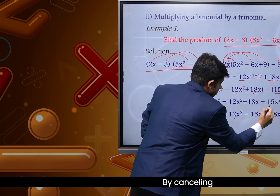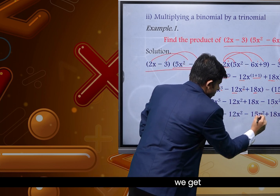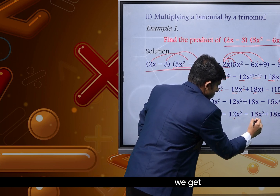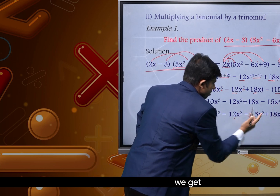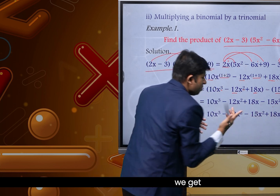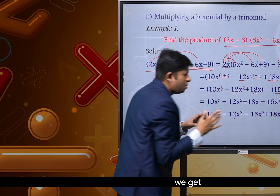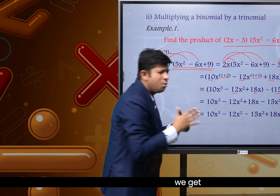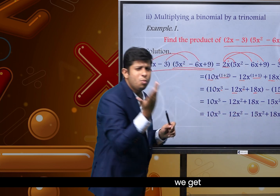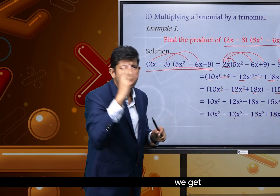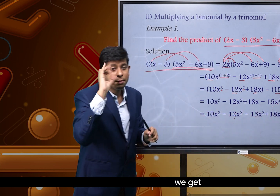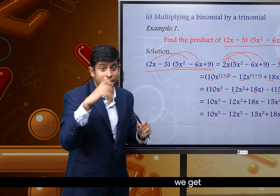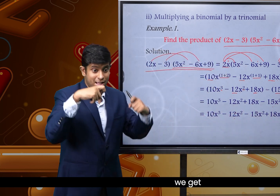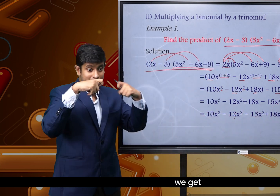we get